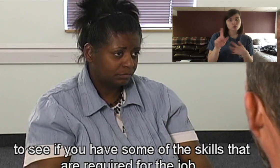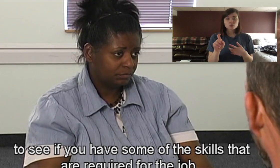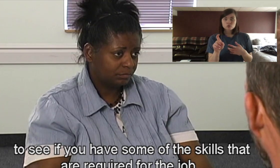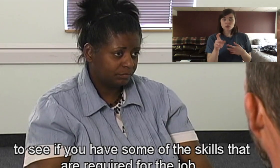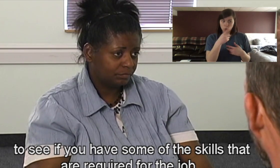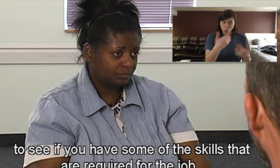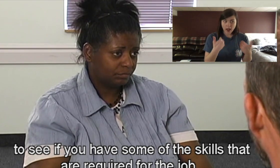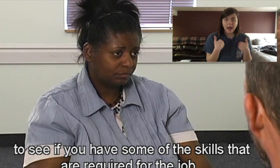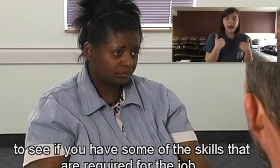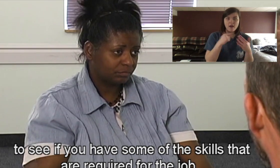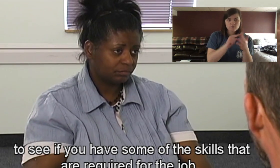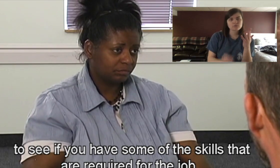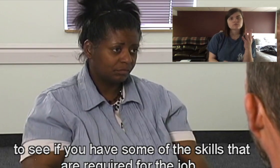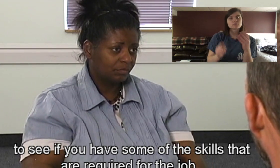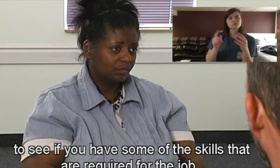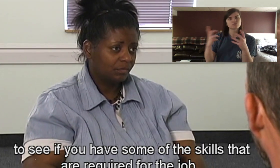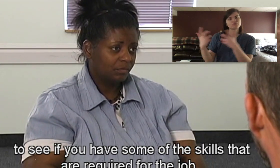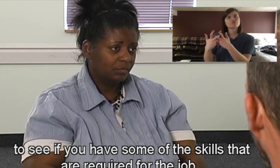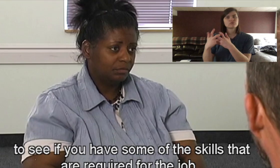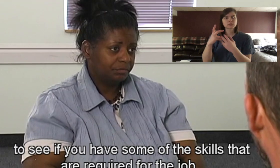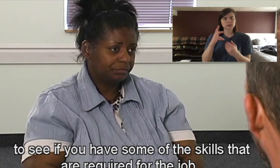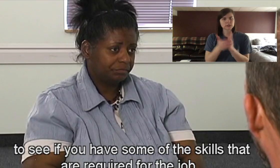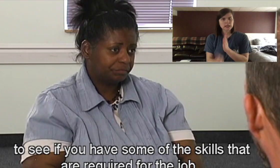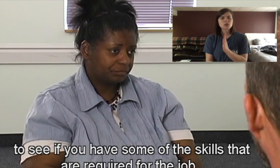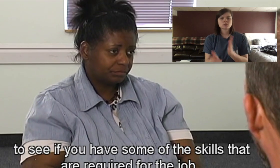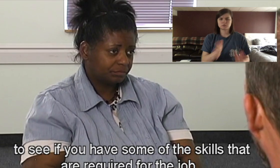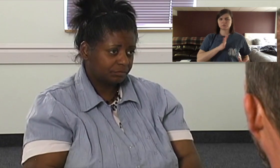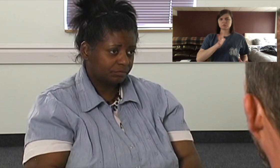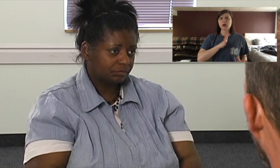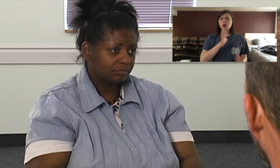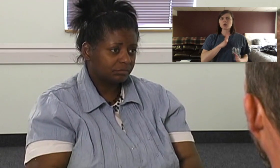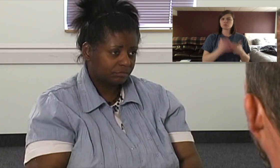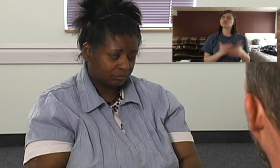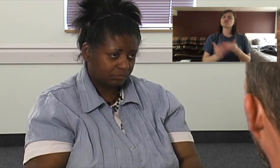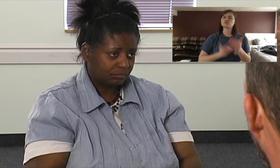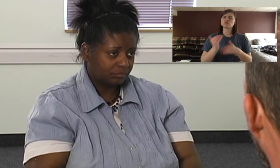some of the skills that are required for the job.